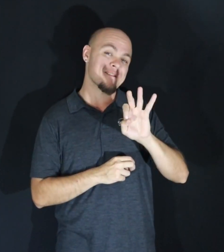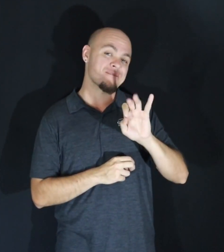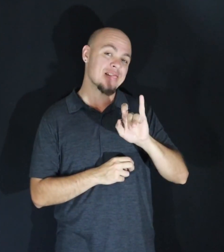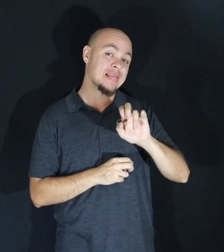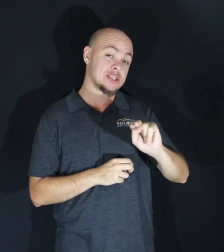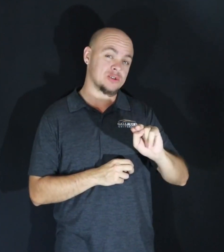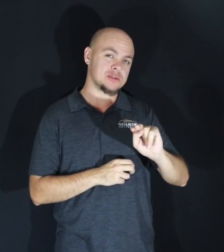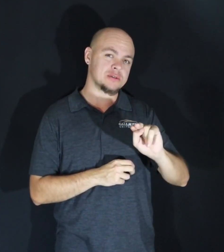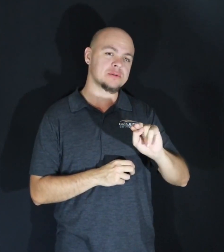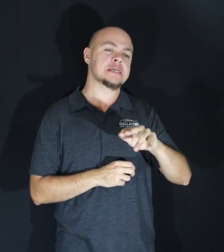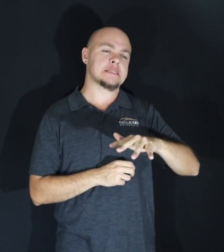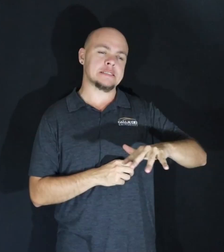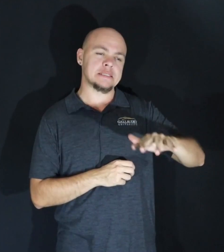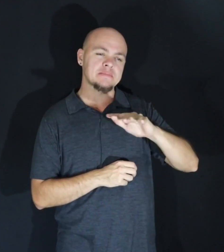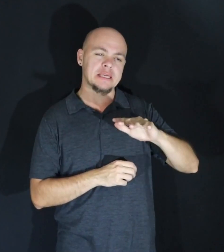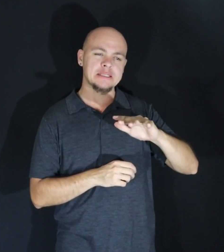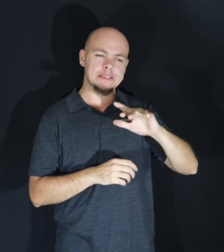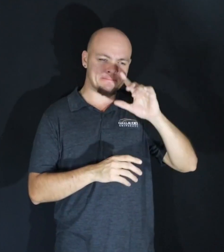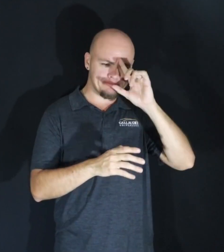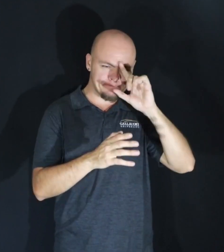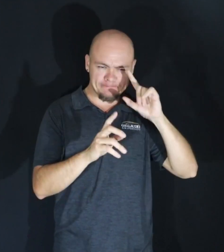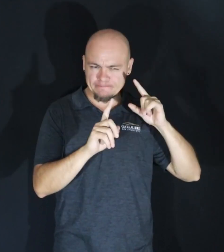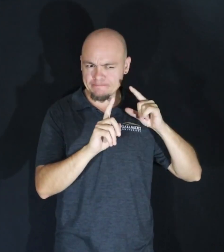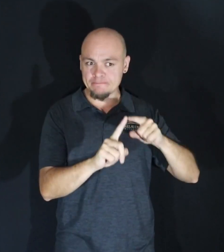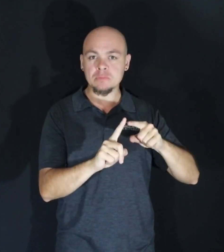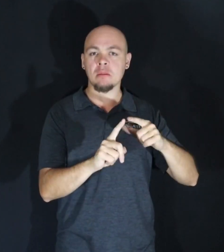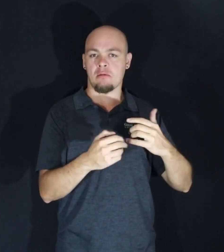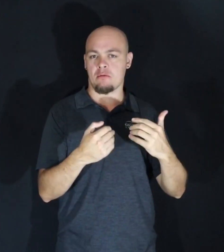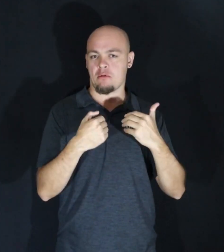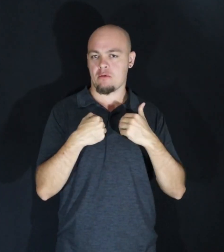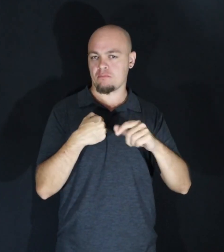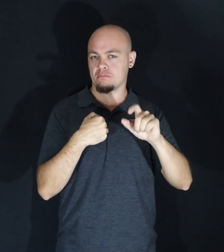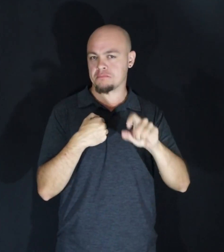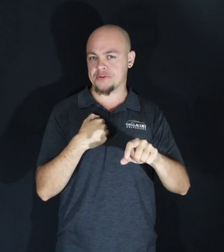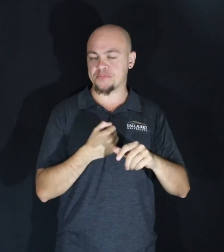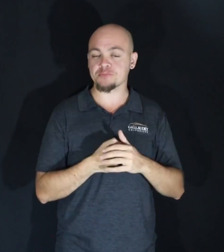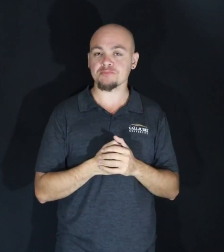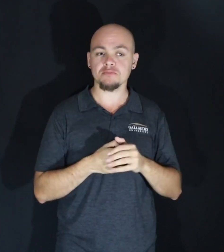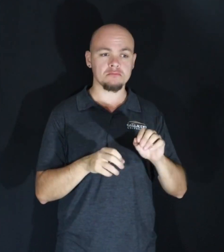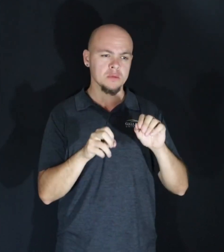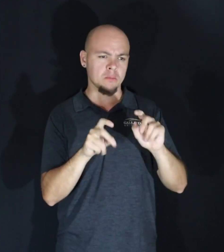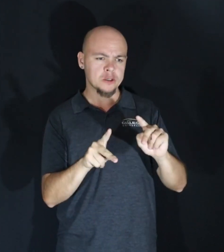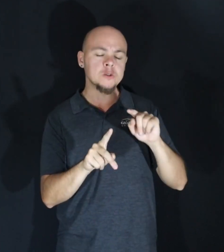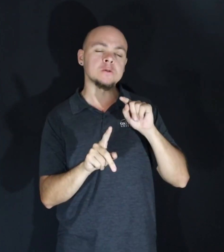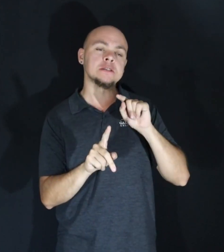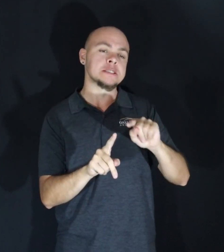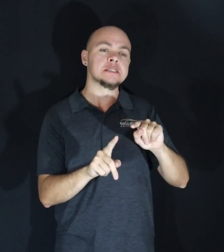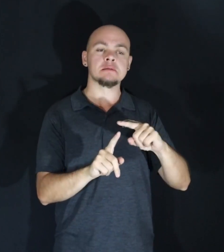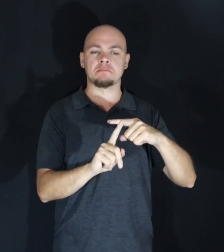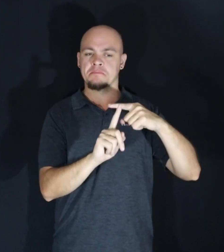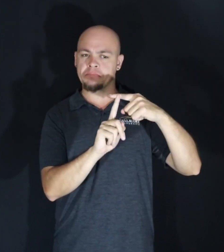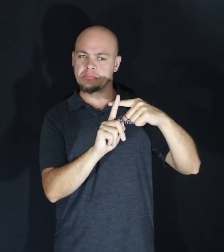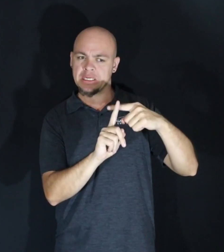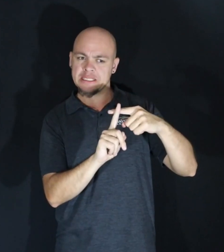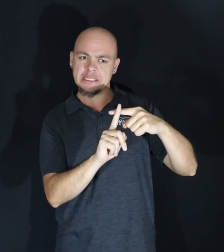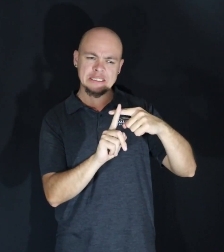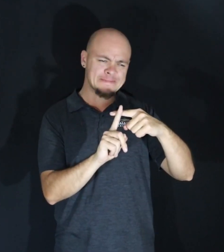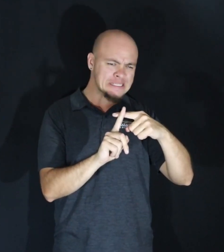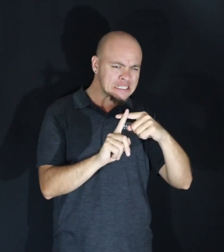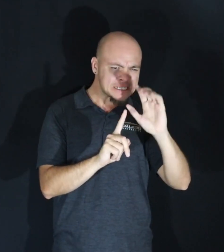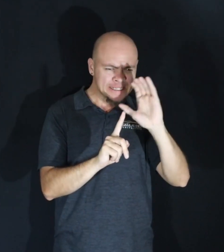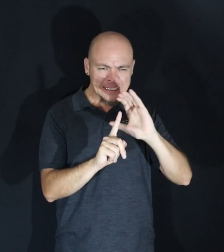requires space and intentionality. Reflection presents an opportunity to find something positive in a negative